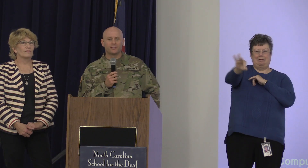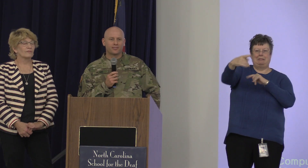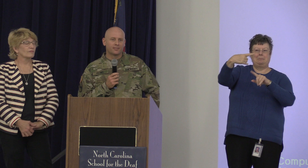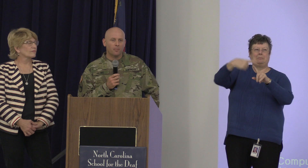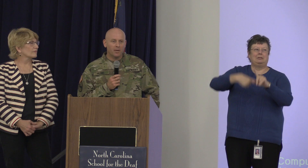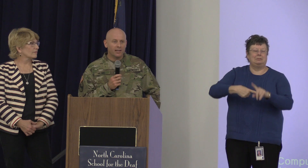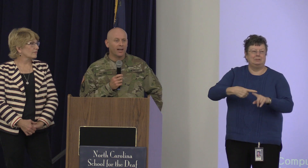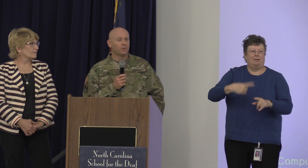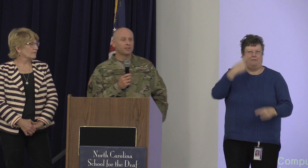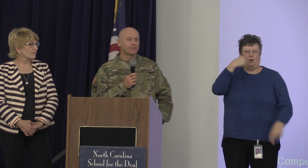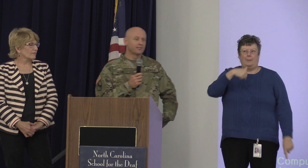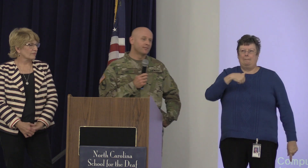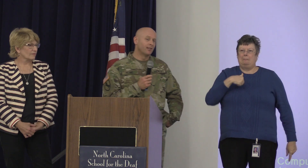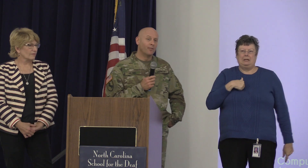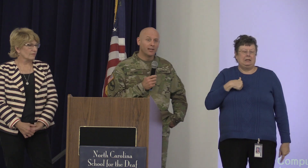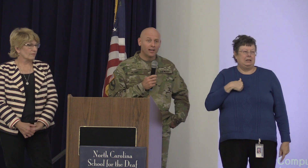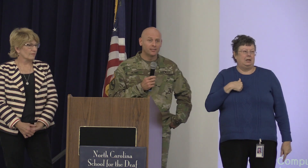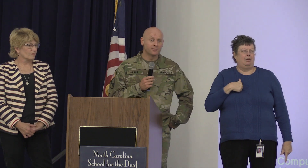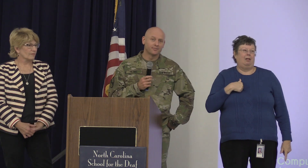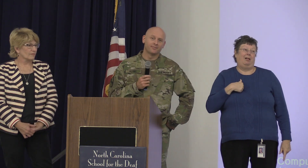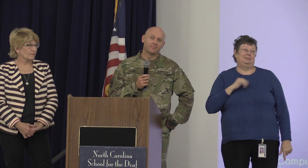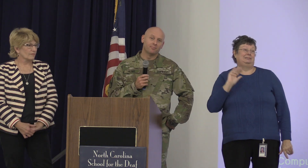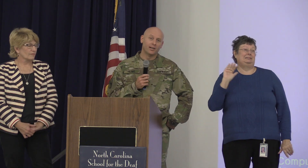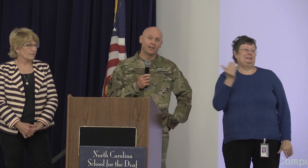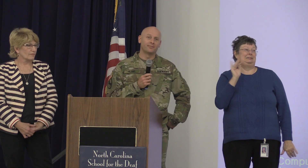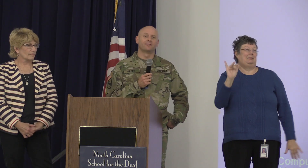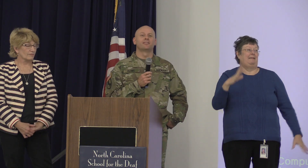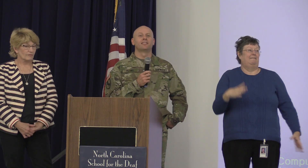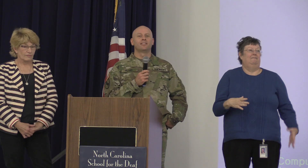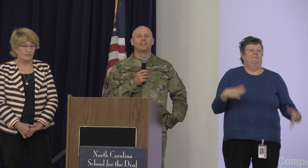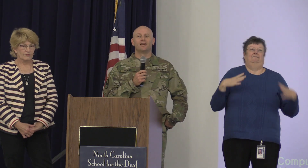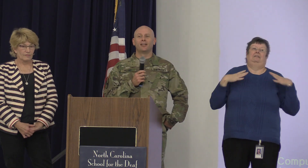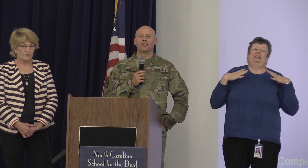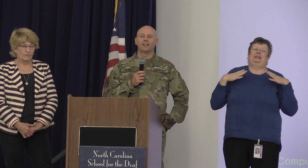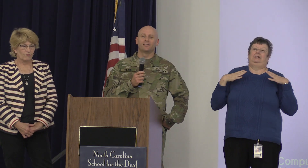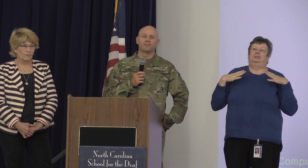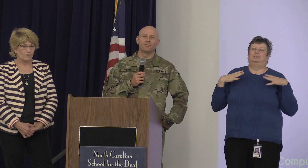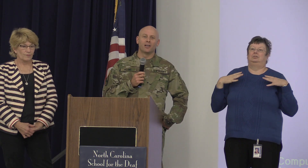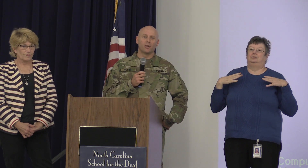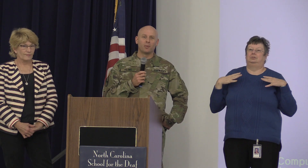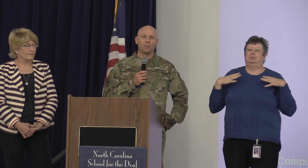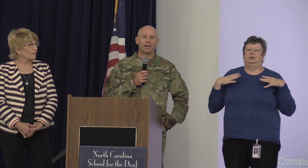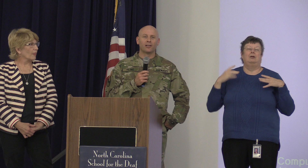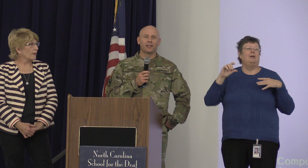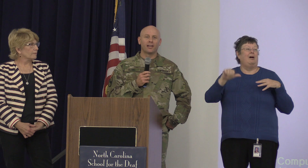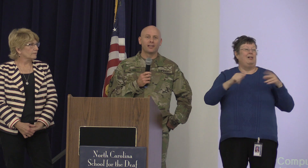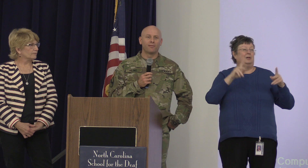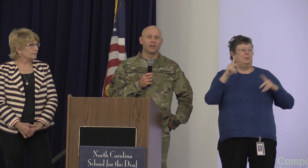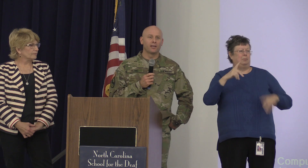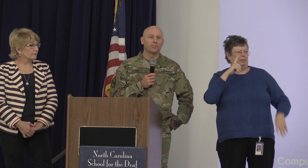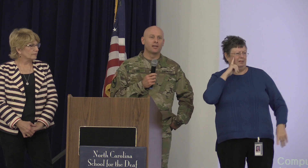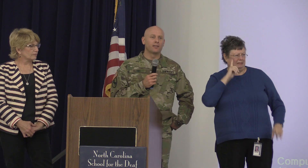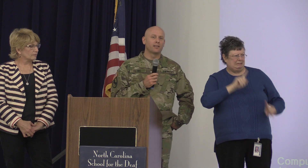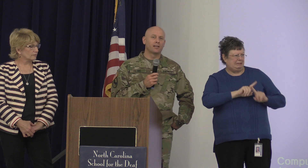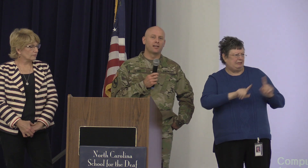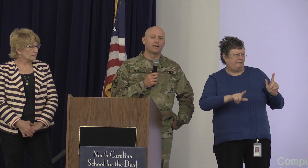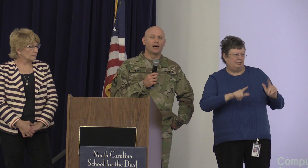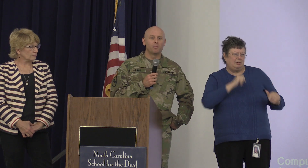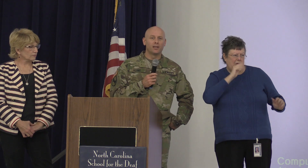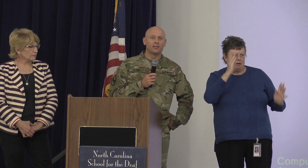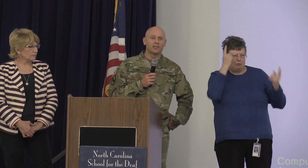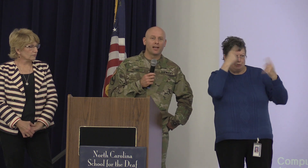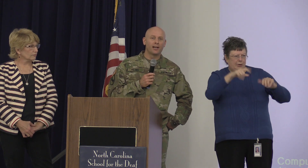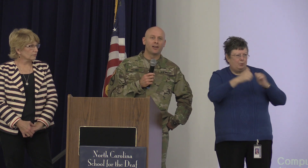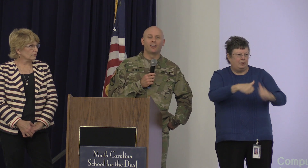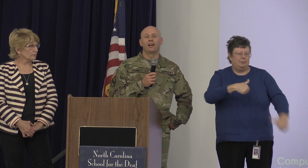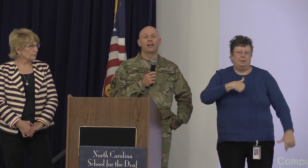And that was, to me, that was a vacation. But other people might look at that differently, but